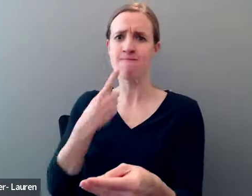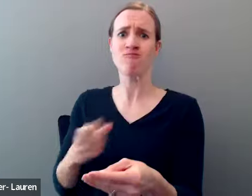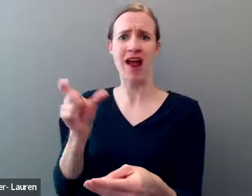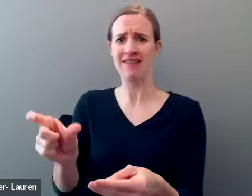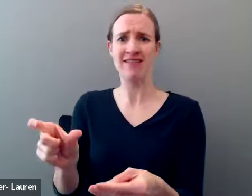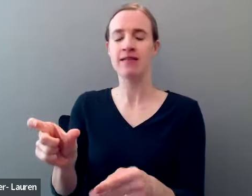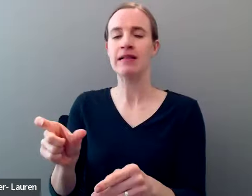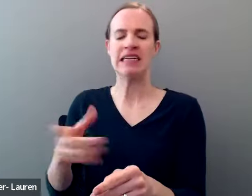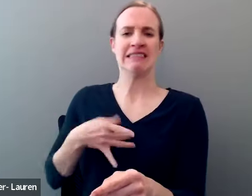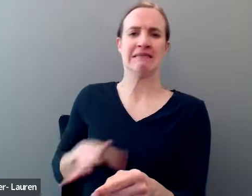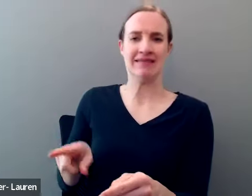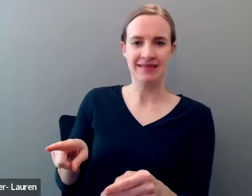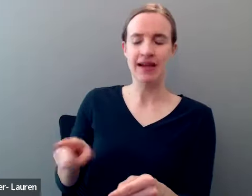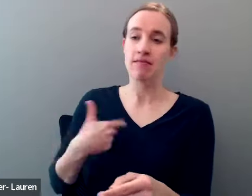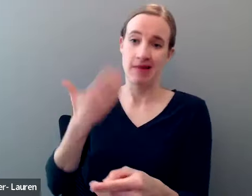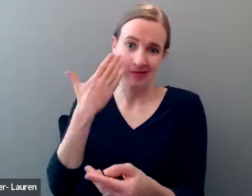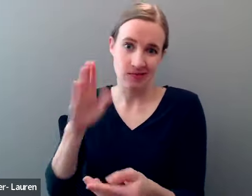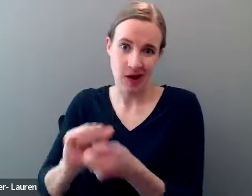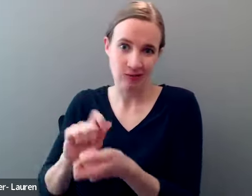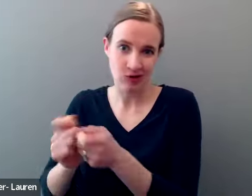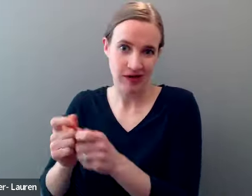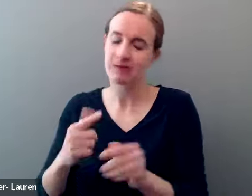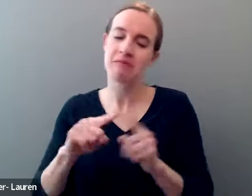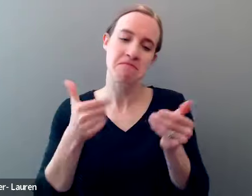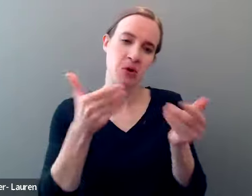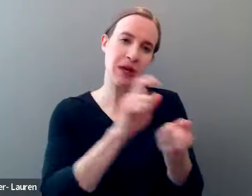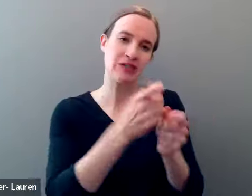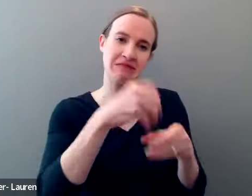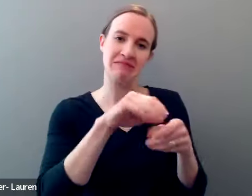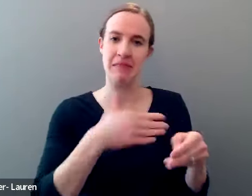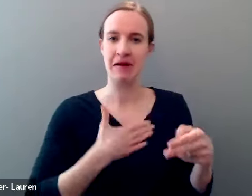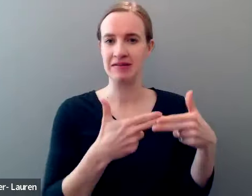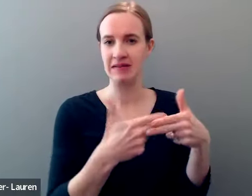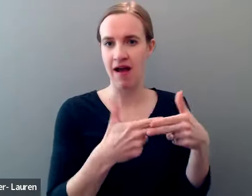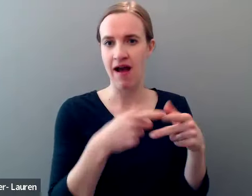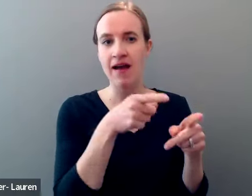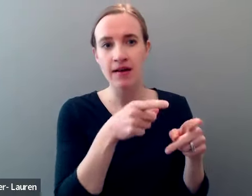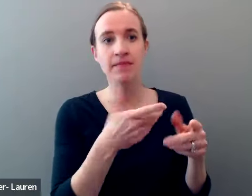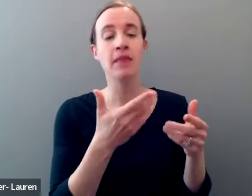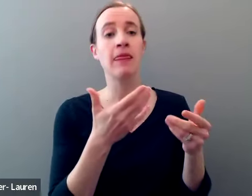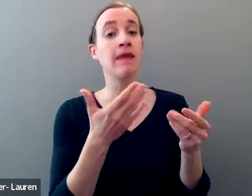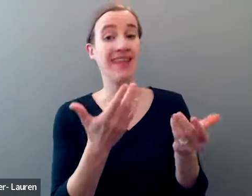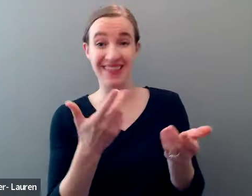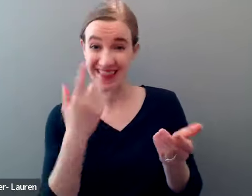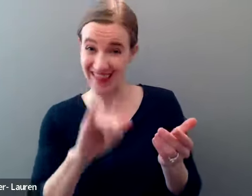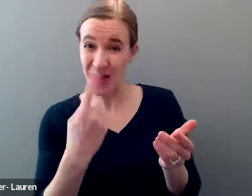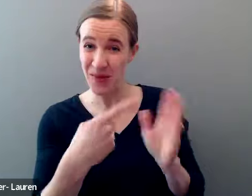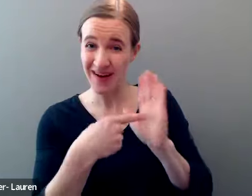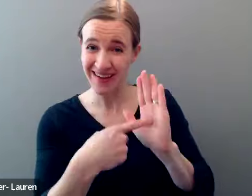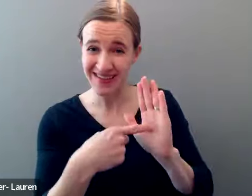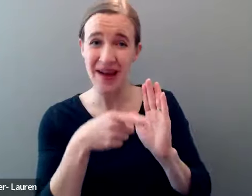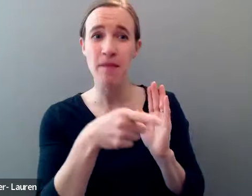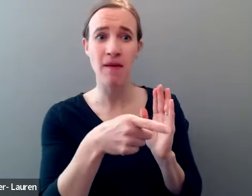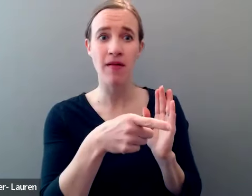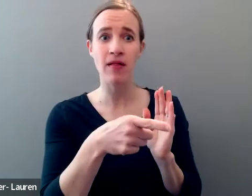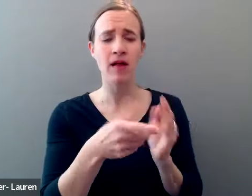that. So just choosing little things like that that are more pleasant than others, and giving yourself permission to choose the